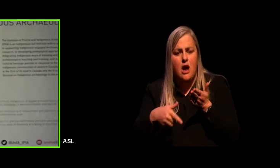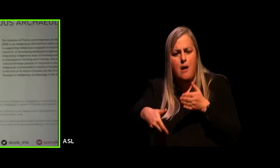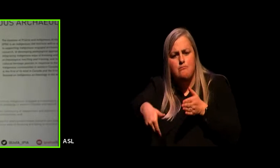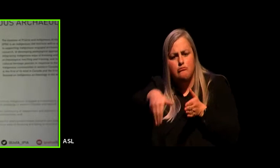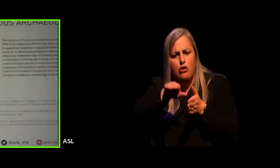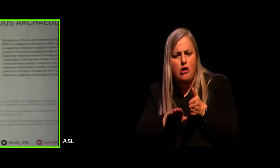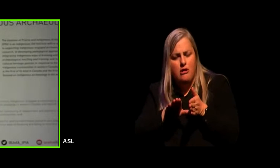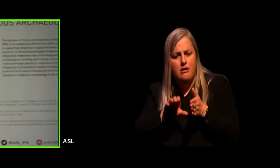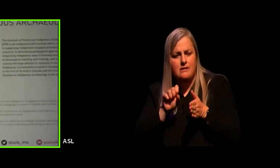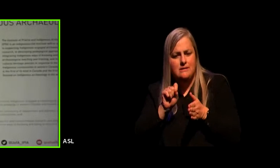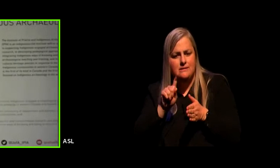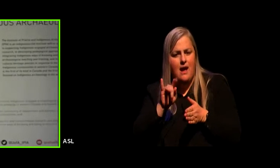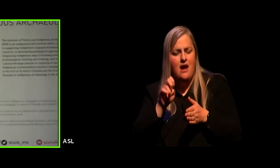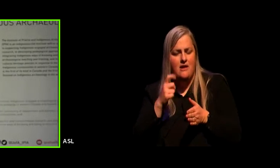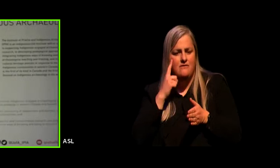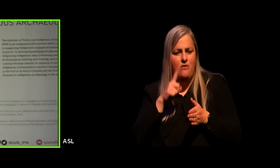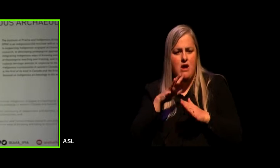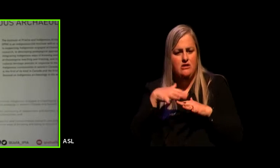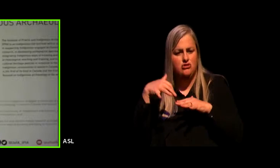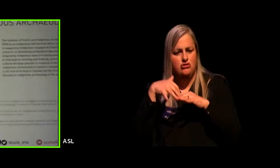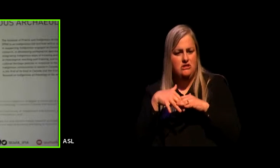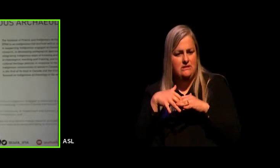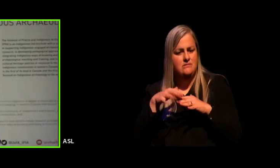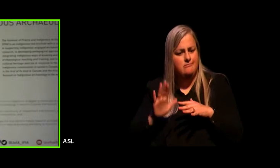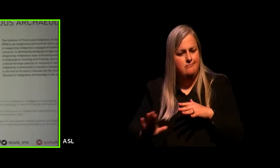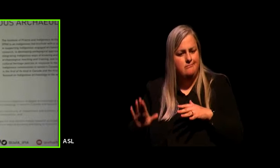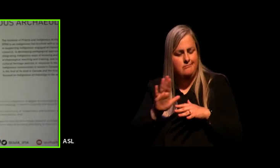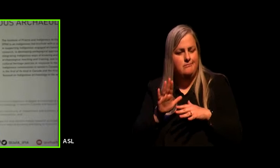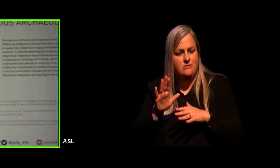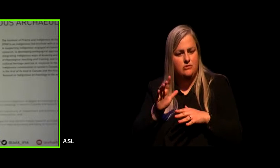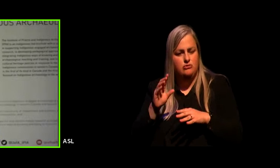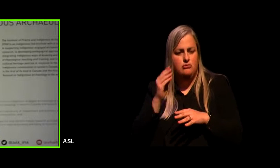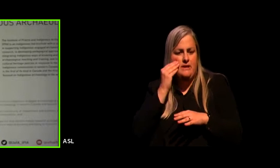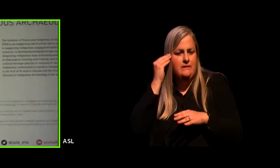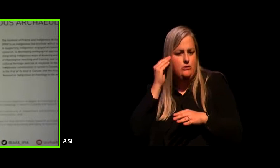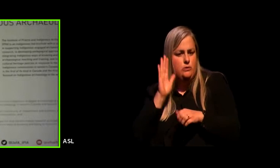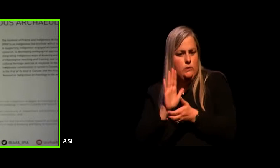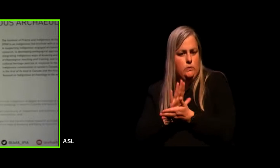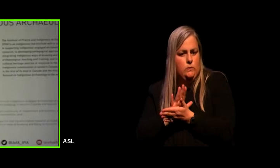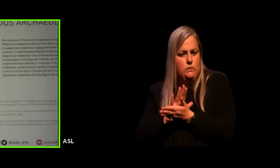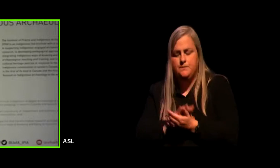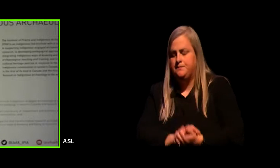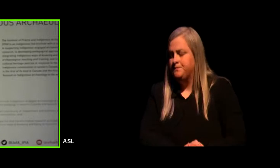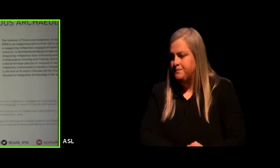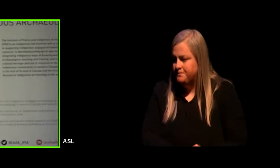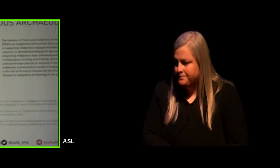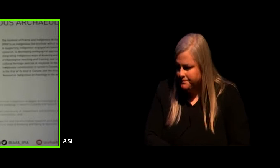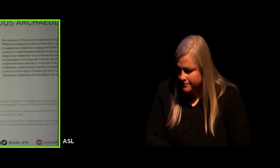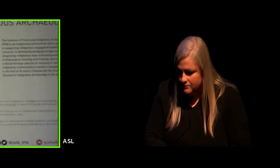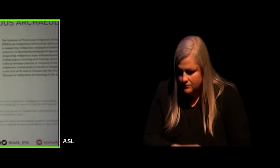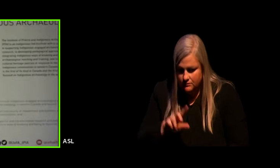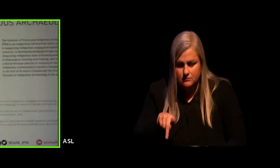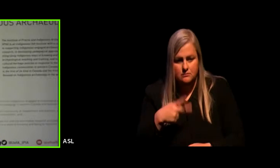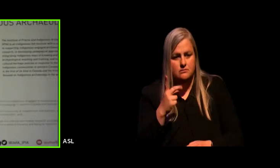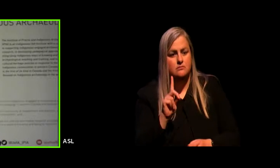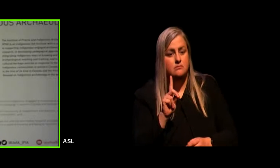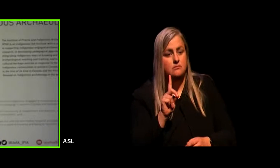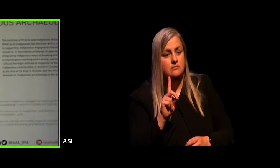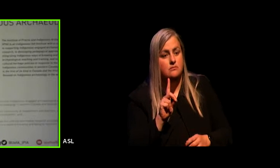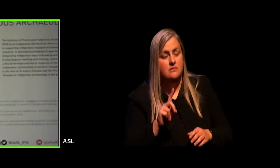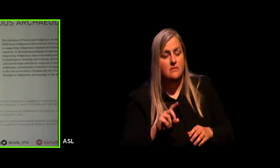schools. And we're enormously proud to call you a colleague here at the university. And PhD candidate,